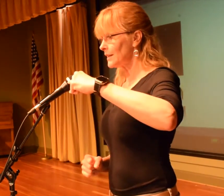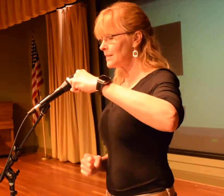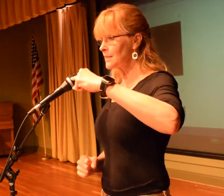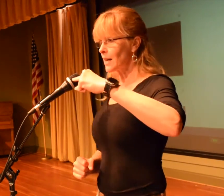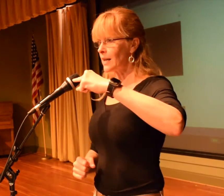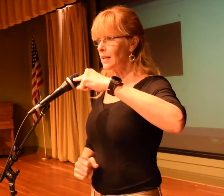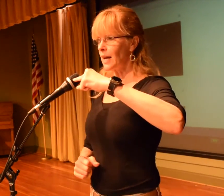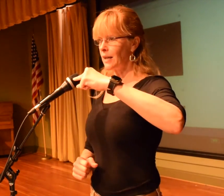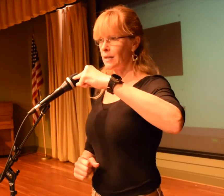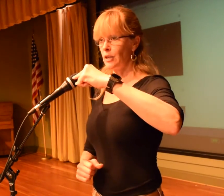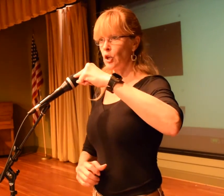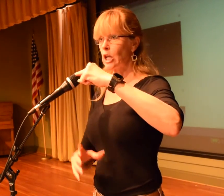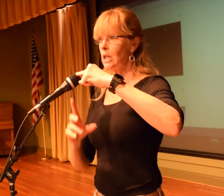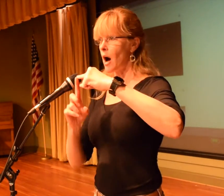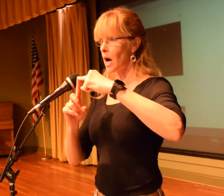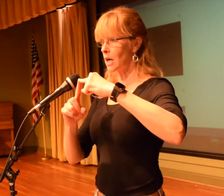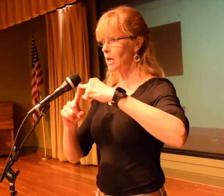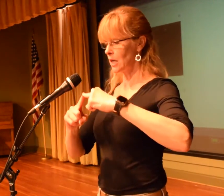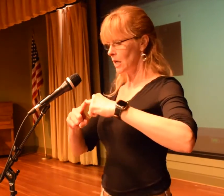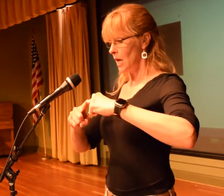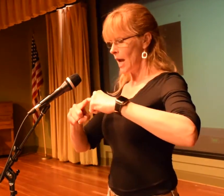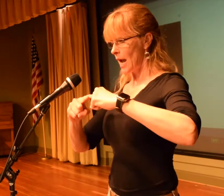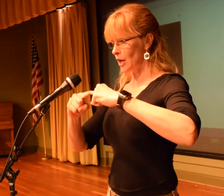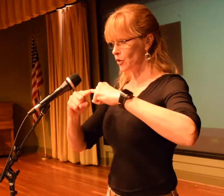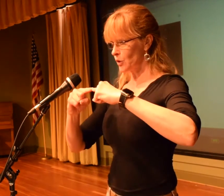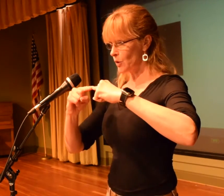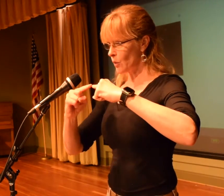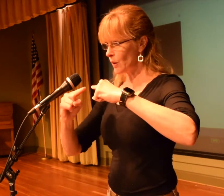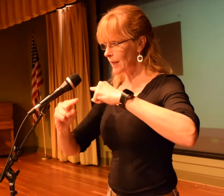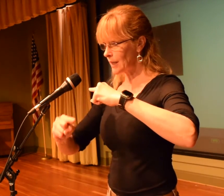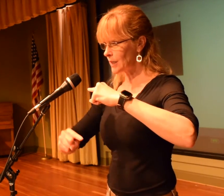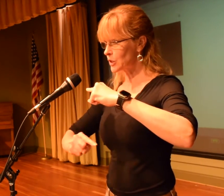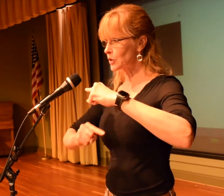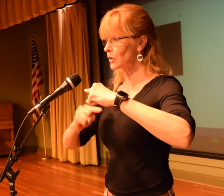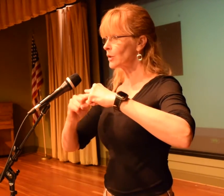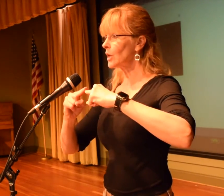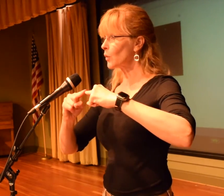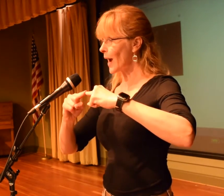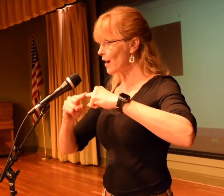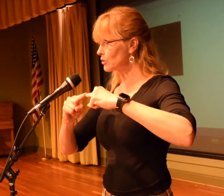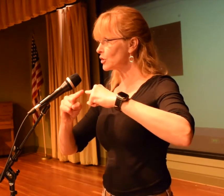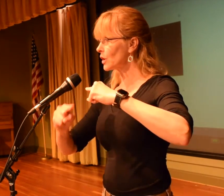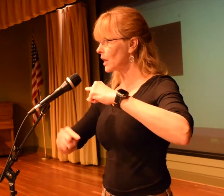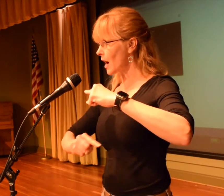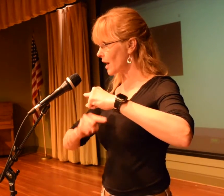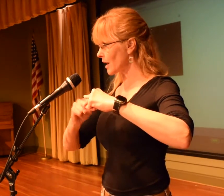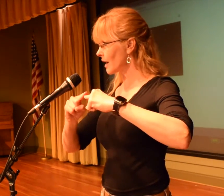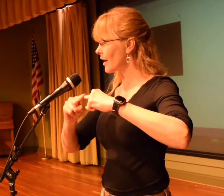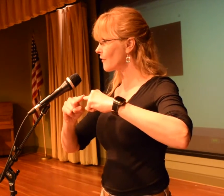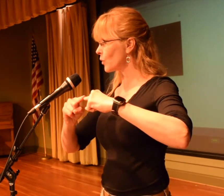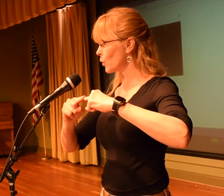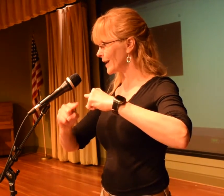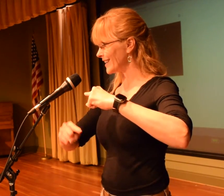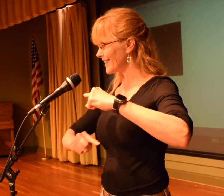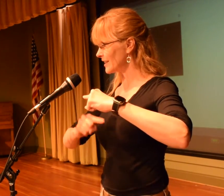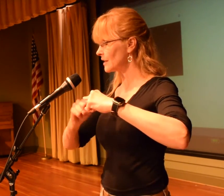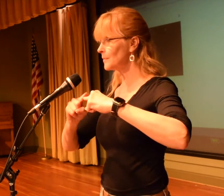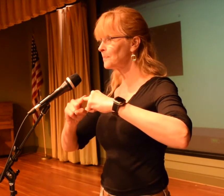this is kind of like your clock. And you're going in a circle around your clock for when.